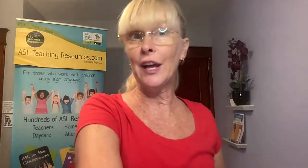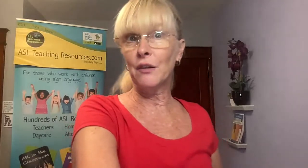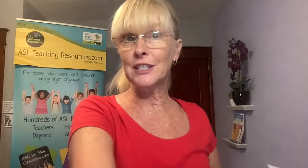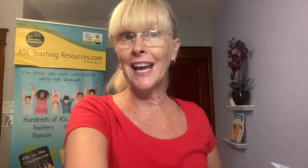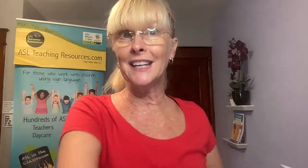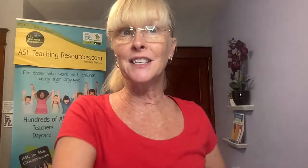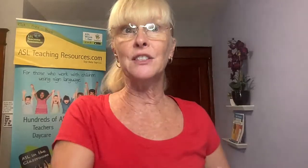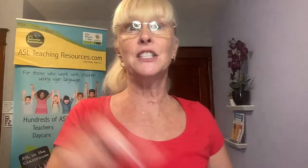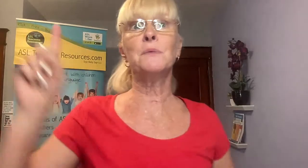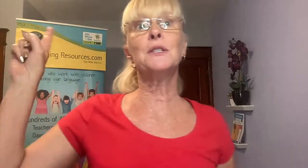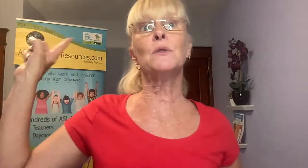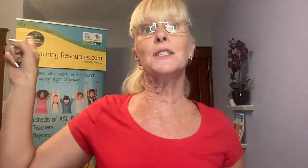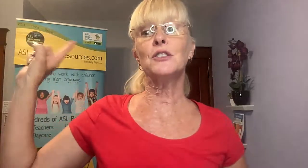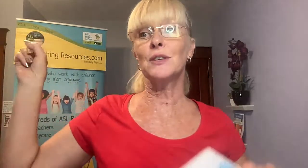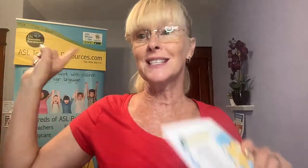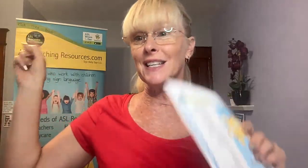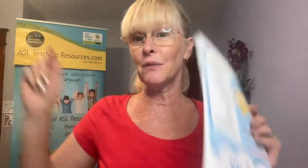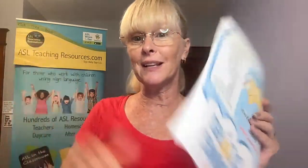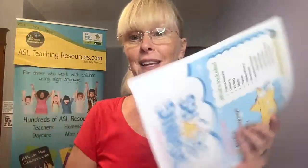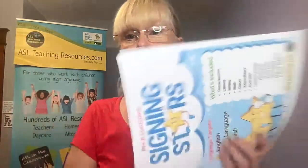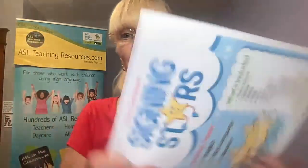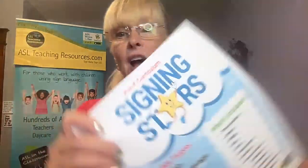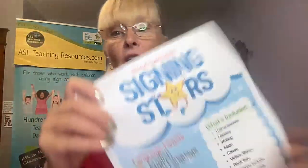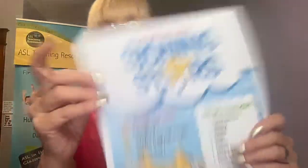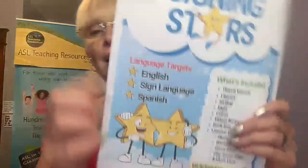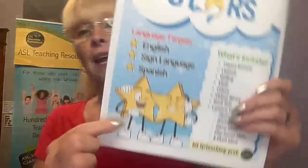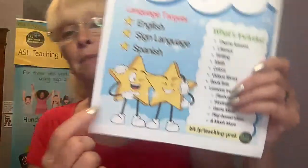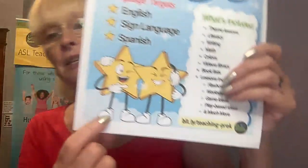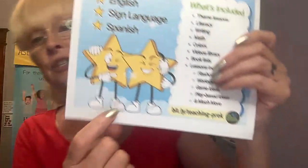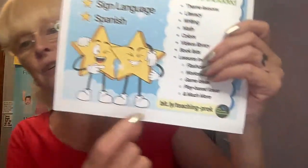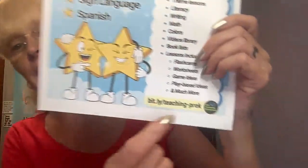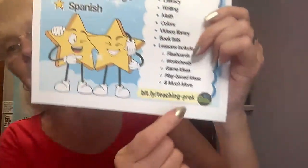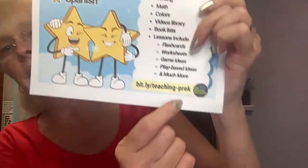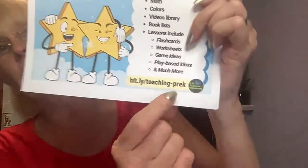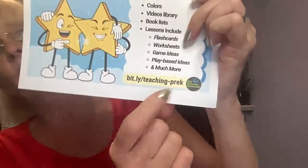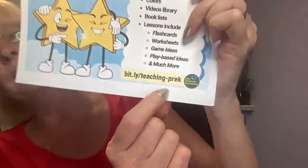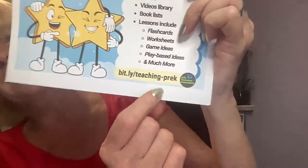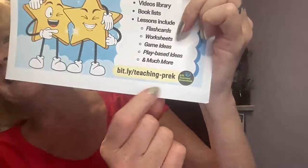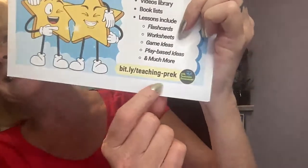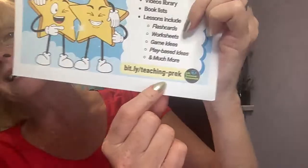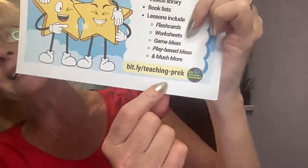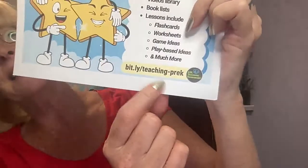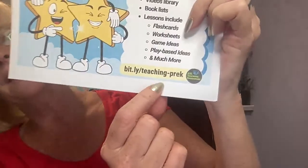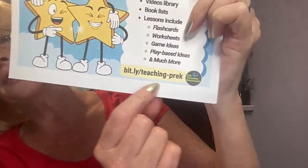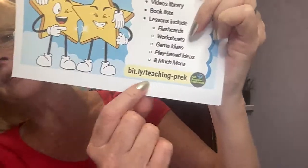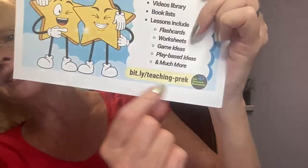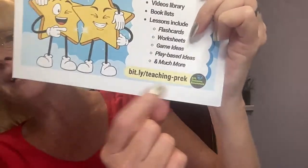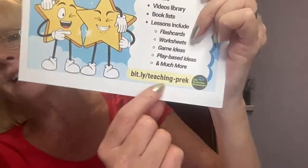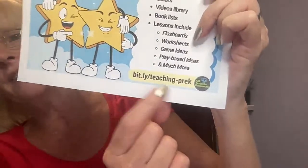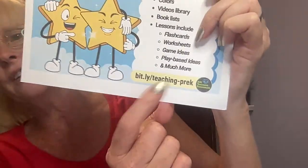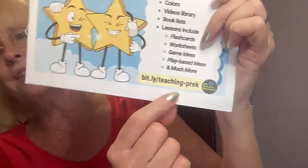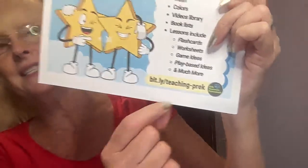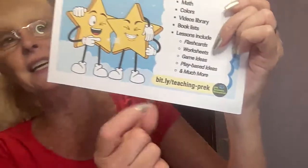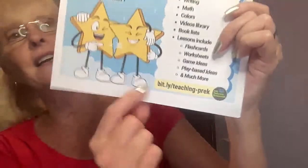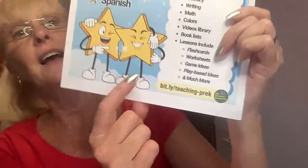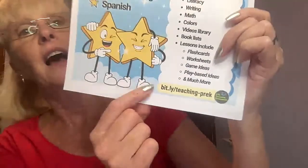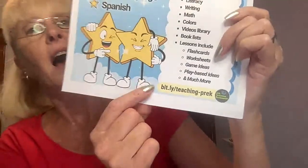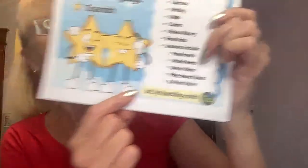over to ASL Teaching Resources. You can see it right there. All right. And be sure and go to this link, take a screenshot of it. You can see it